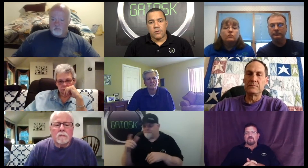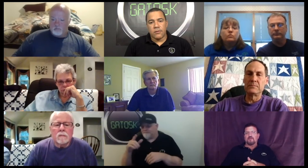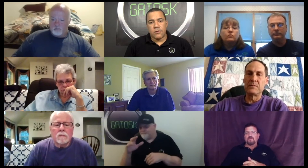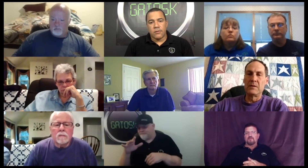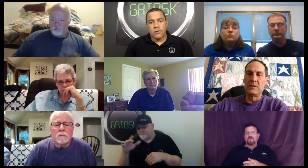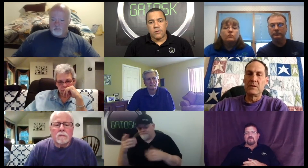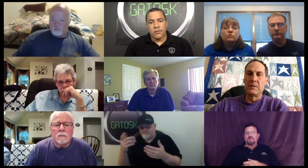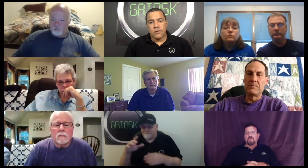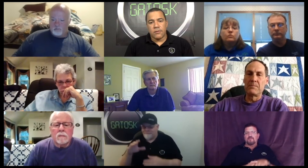We have